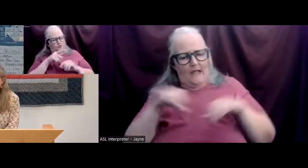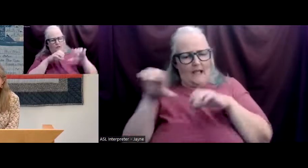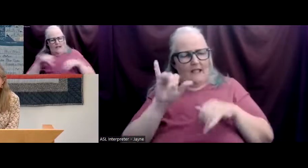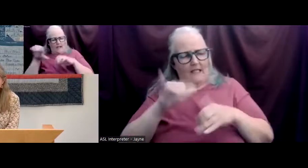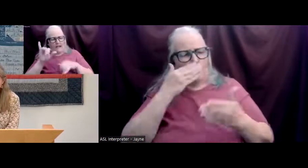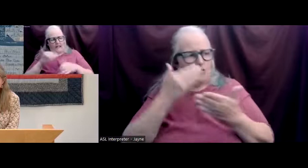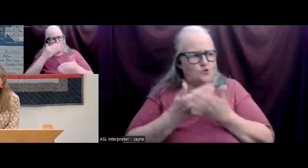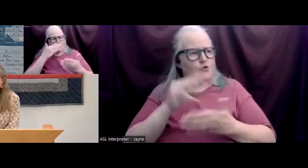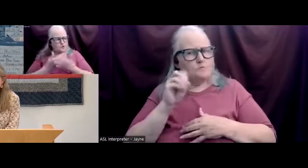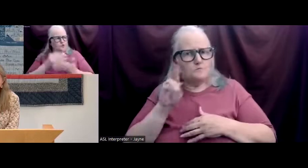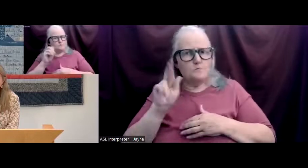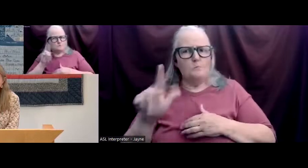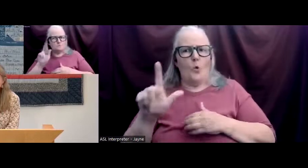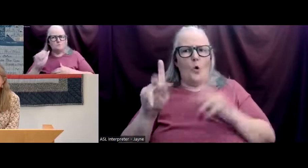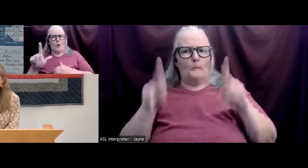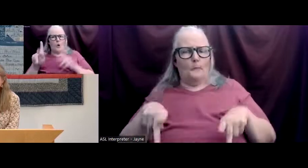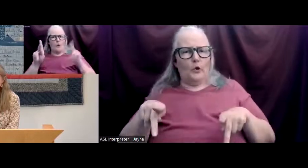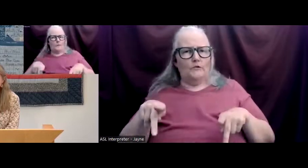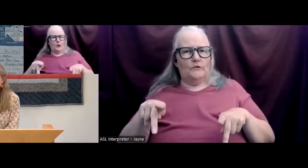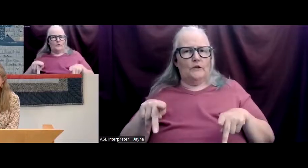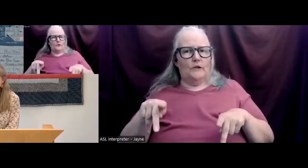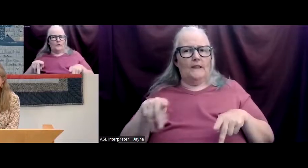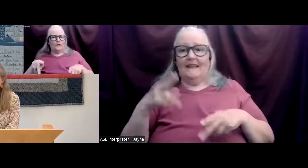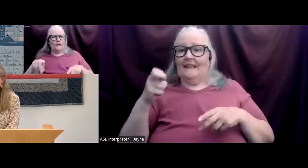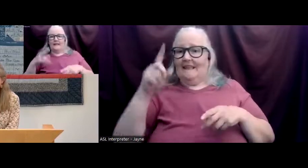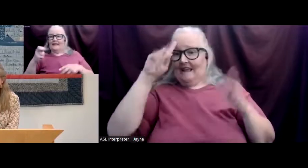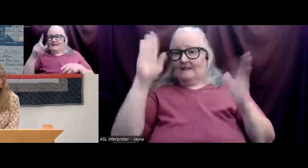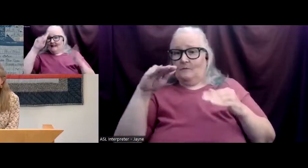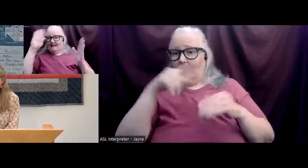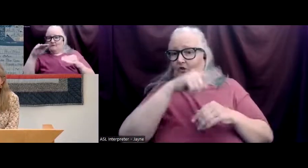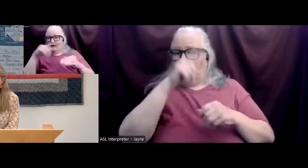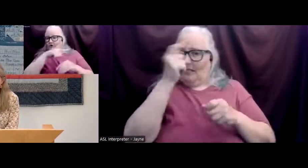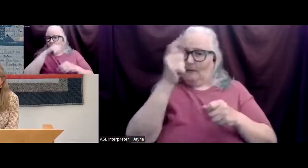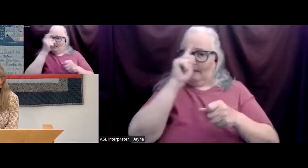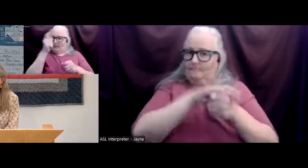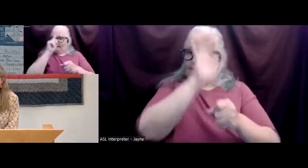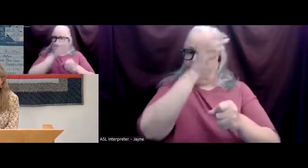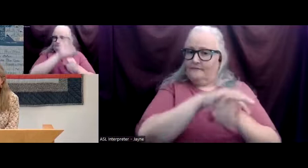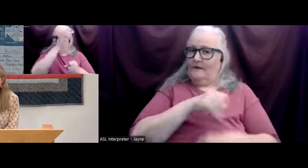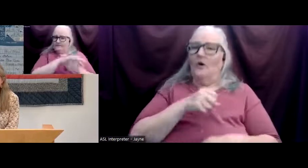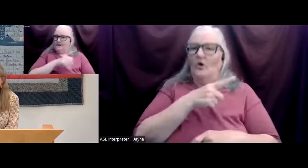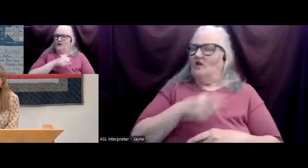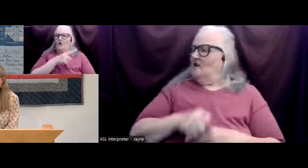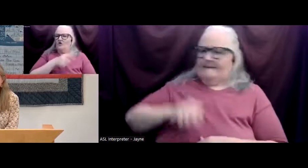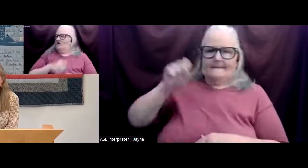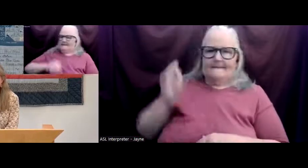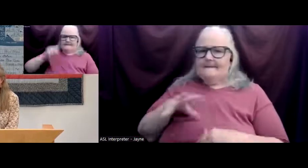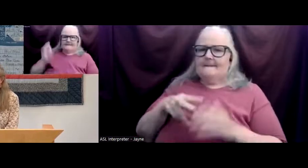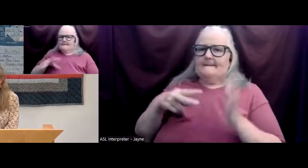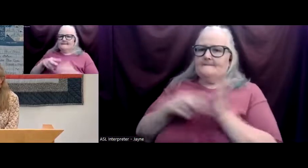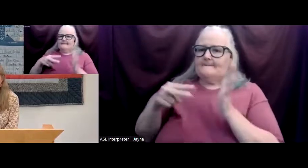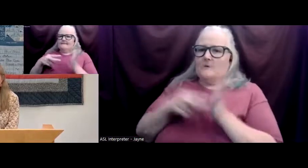moral person. He expected an explosion, and he got it. She threw her fork down with a clatter on the plate and sat